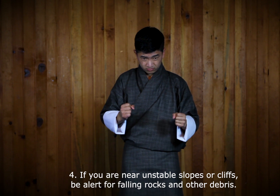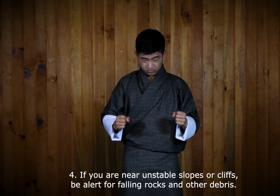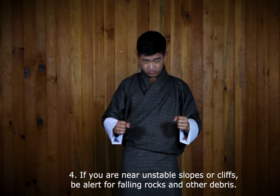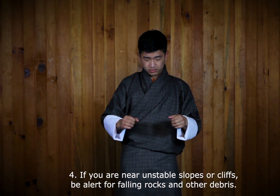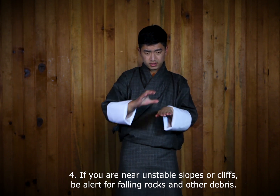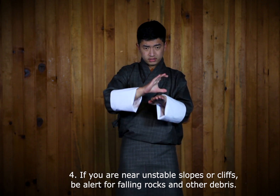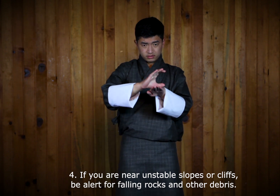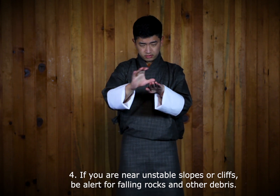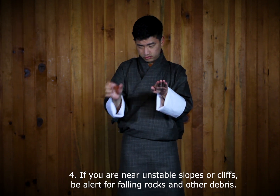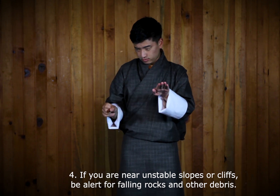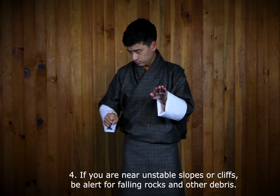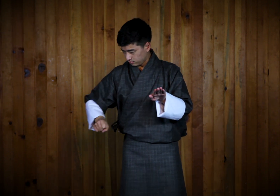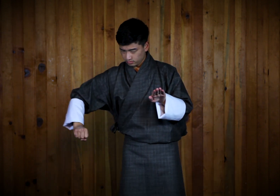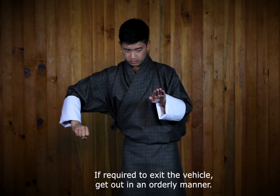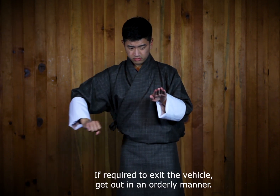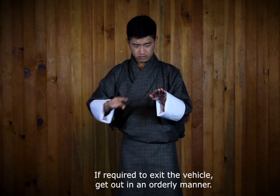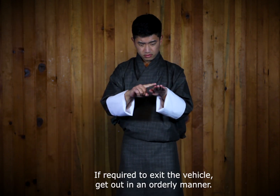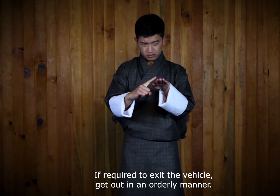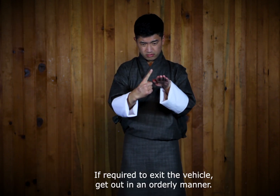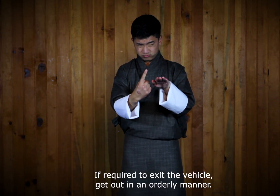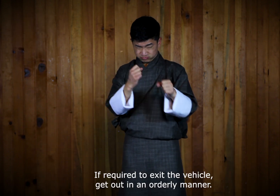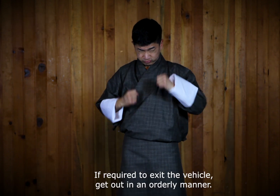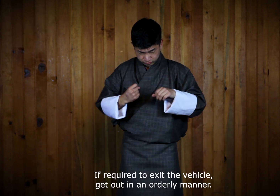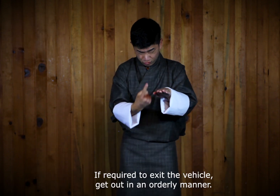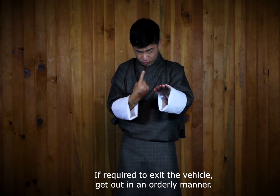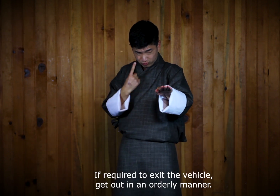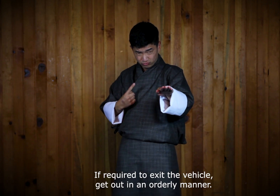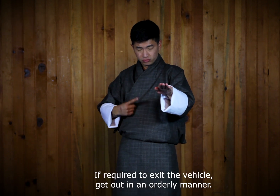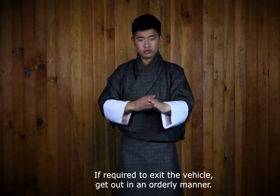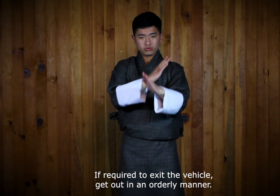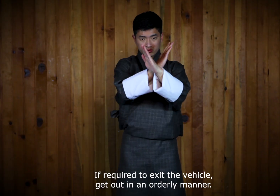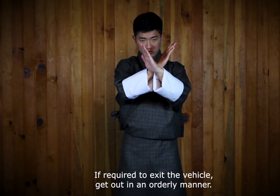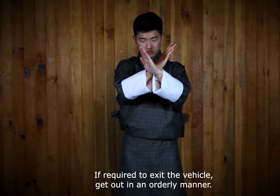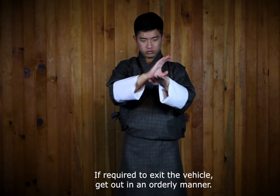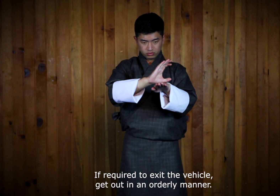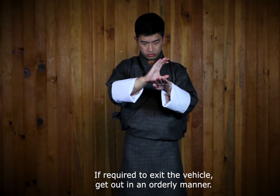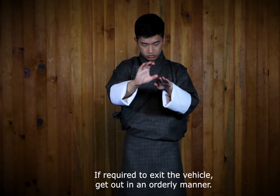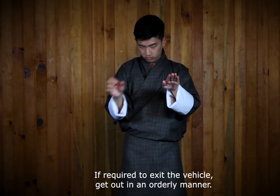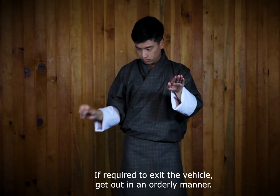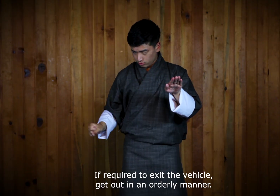rocks and other debris. If required to exit the vehicle, get out in